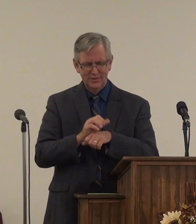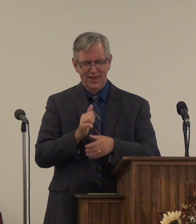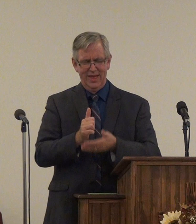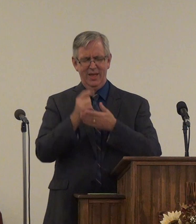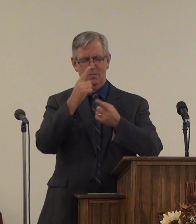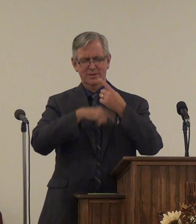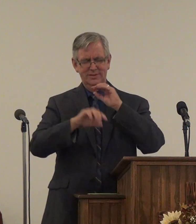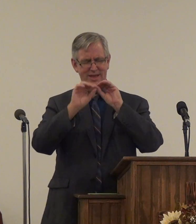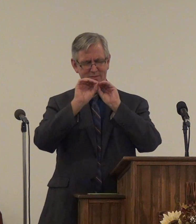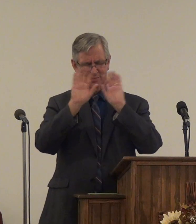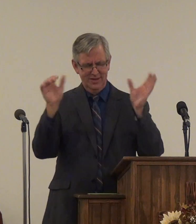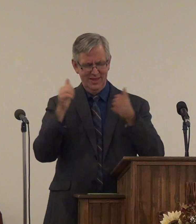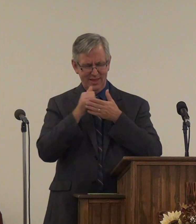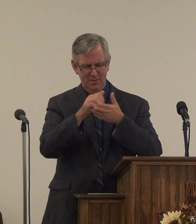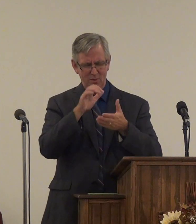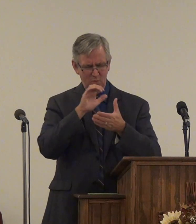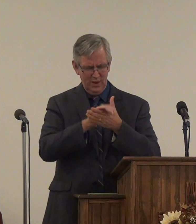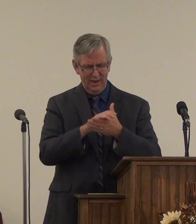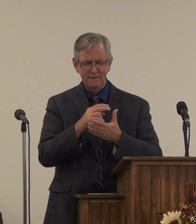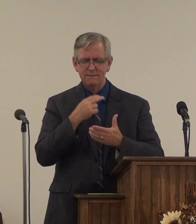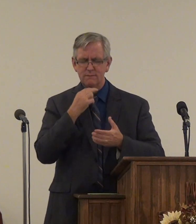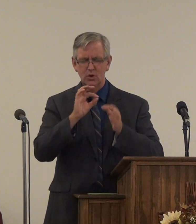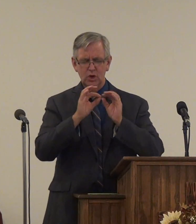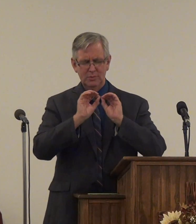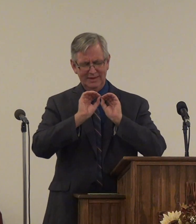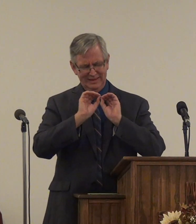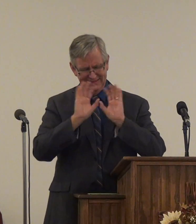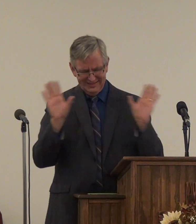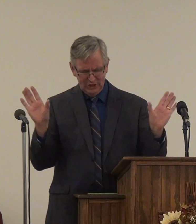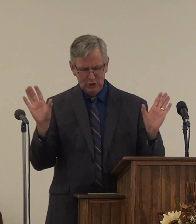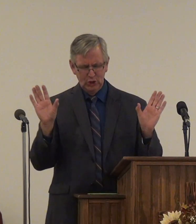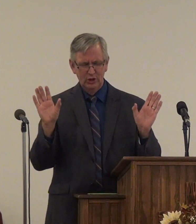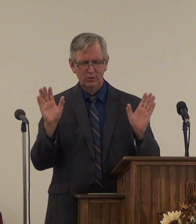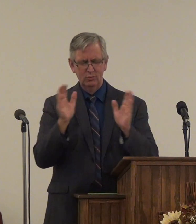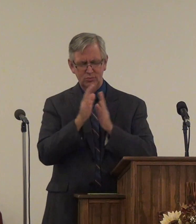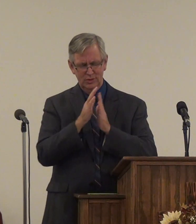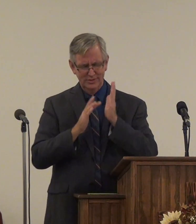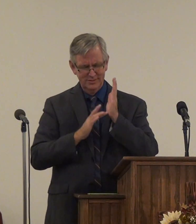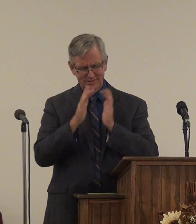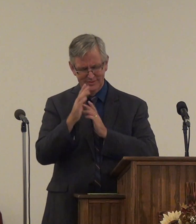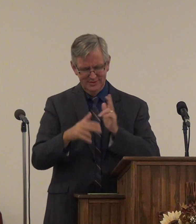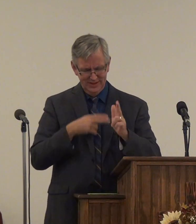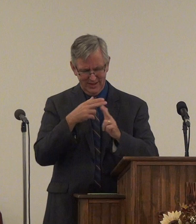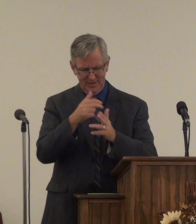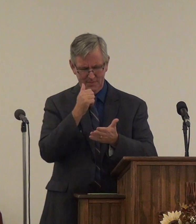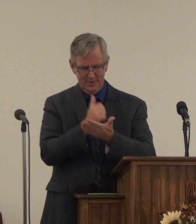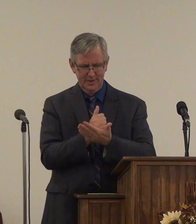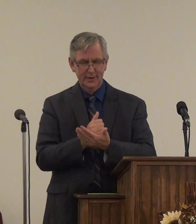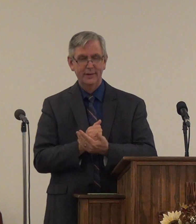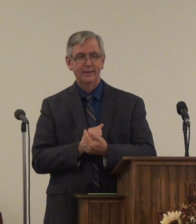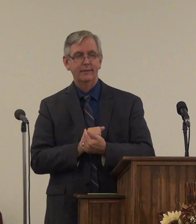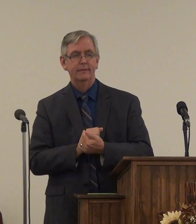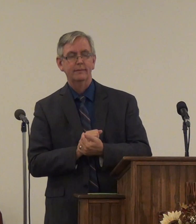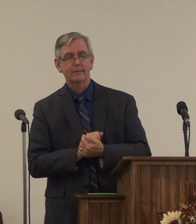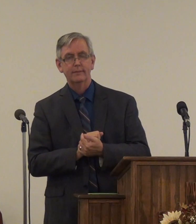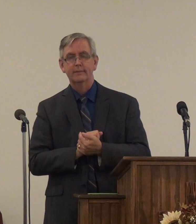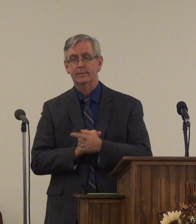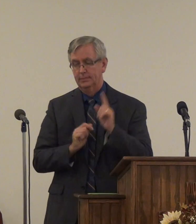Pray that you'll be with our service tonight. Help my signs to be clear, my wife to voice clearly. And pray in Jesus' name, amen.